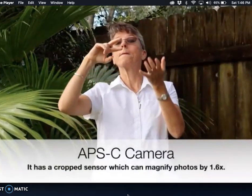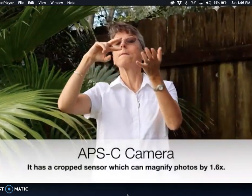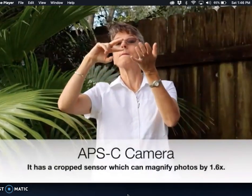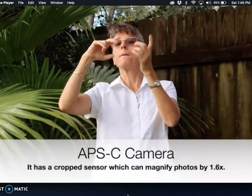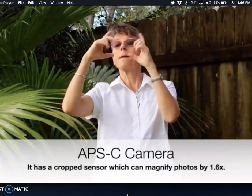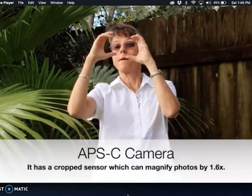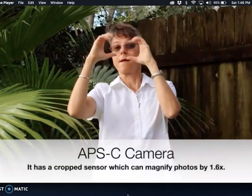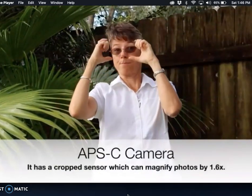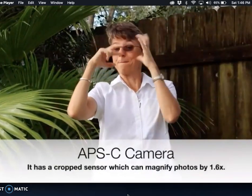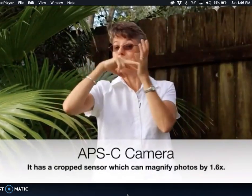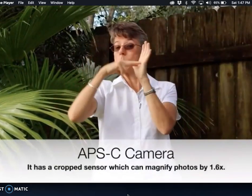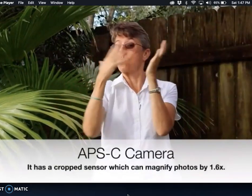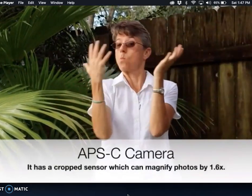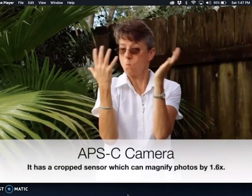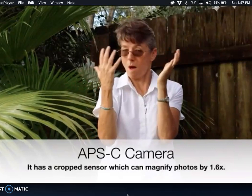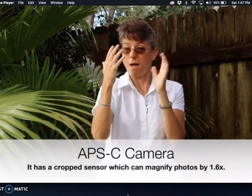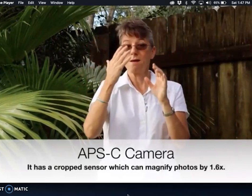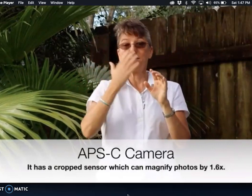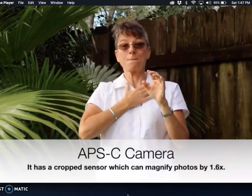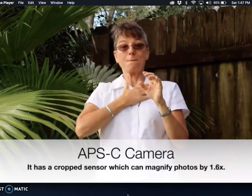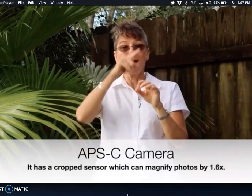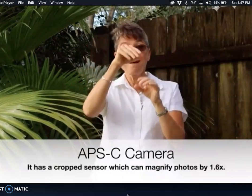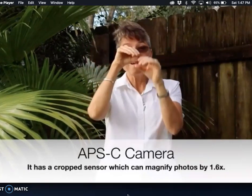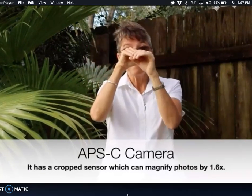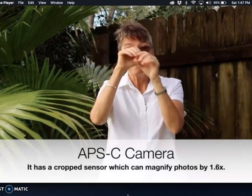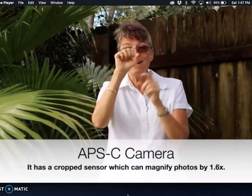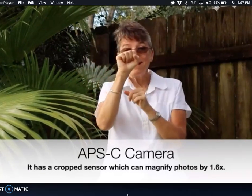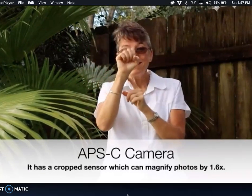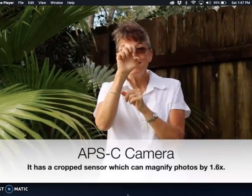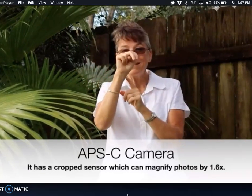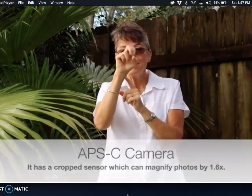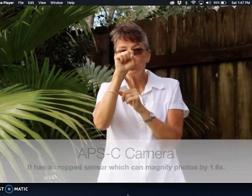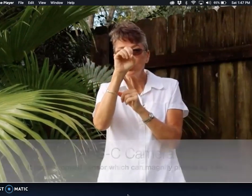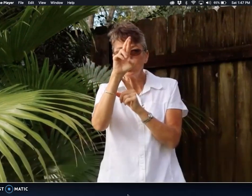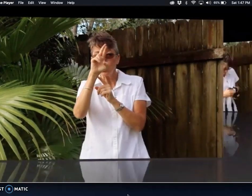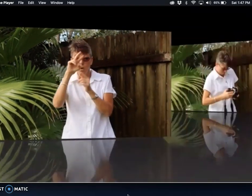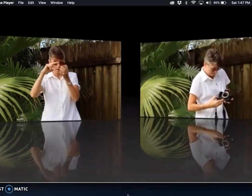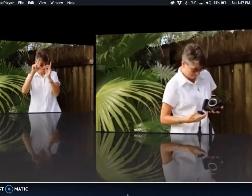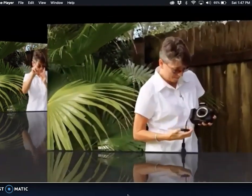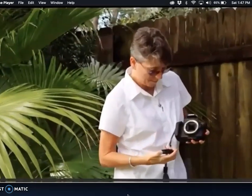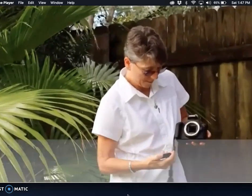The APS-C camera, that means that inside of it has a crop